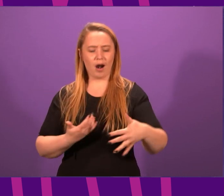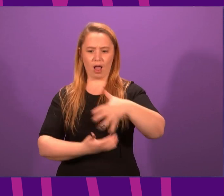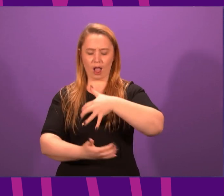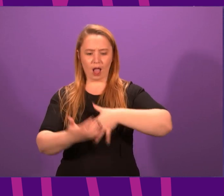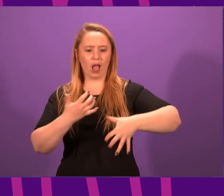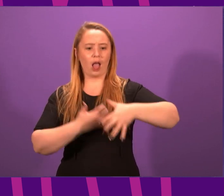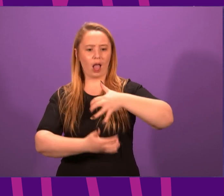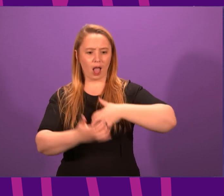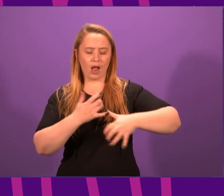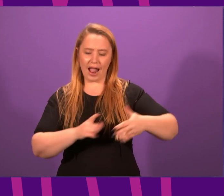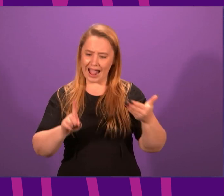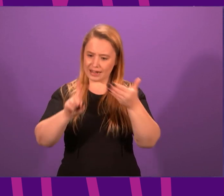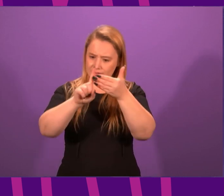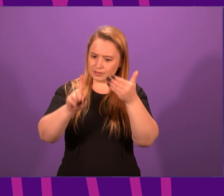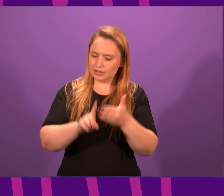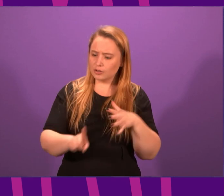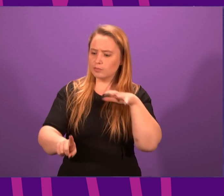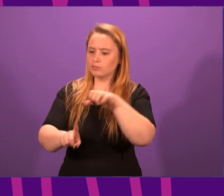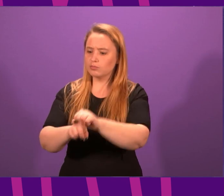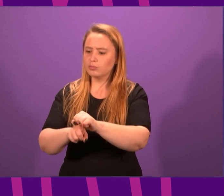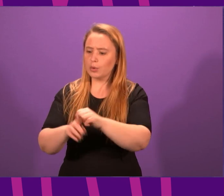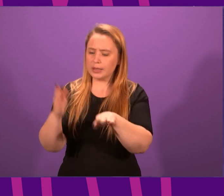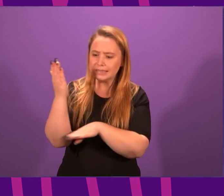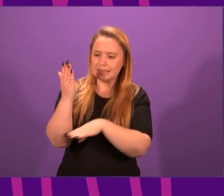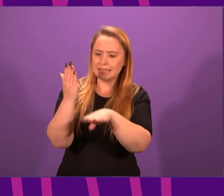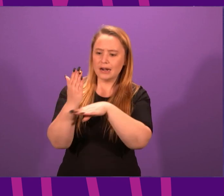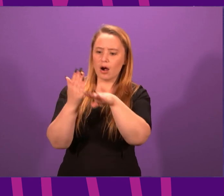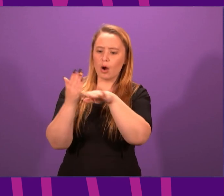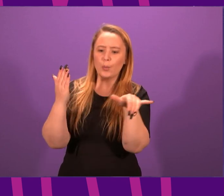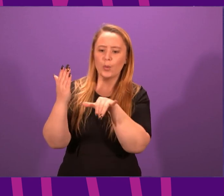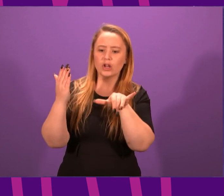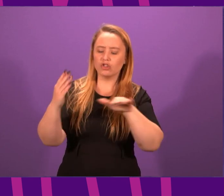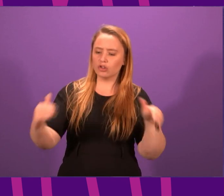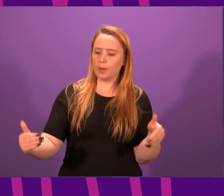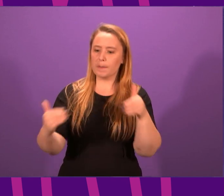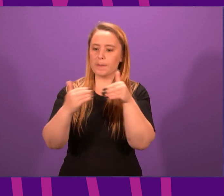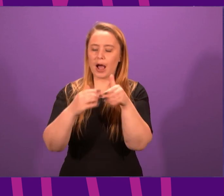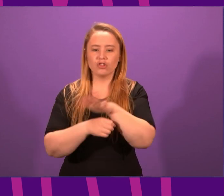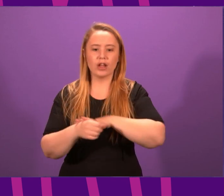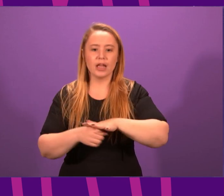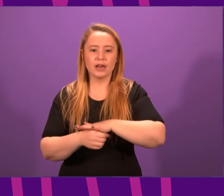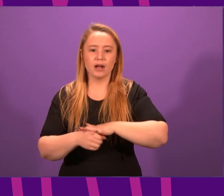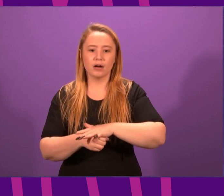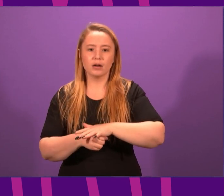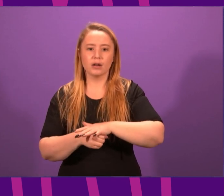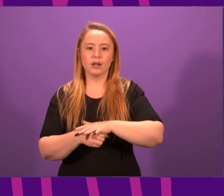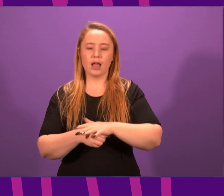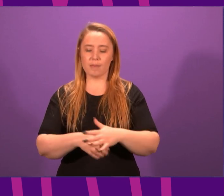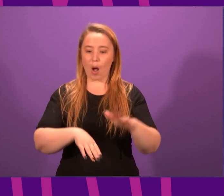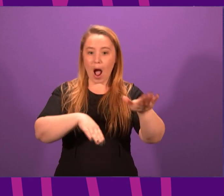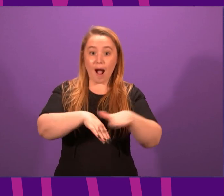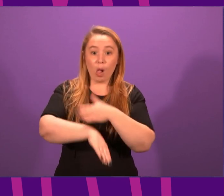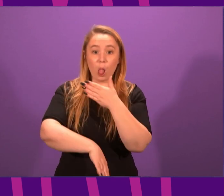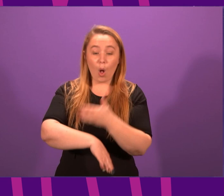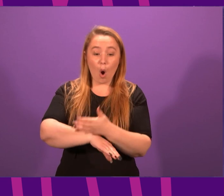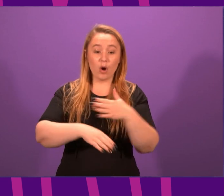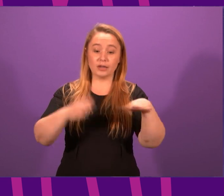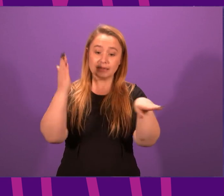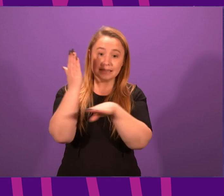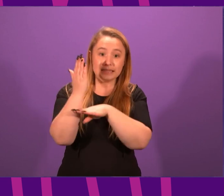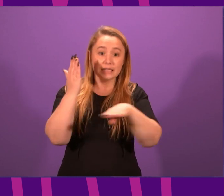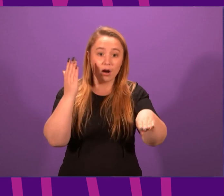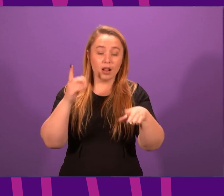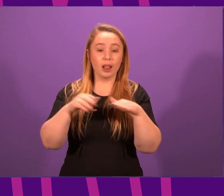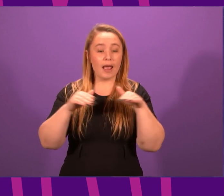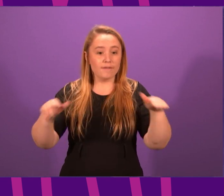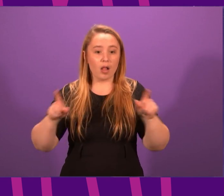of indicators to determine which tier your local area is in, a lack of clarity about the length of time that this might apply